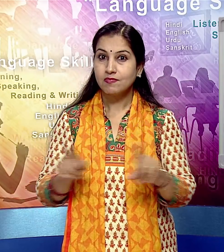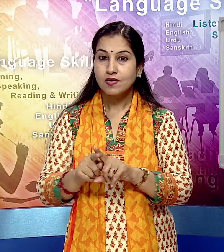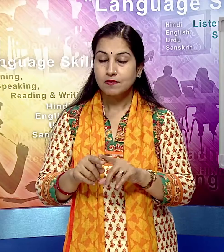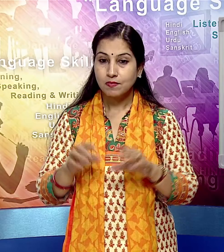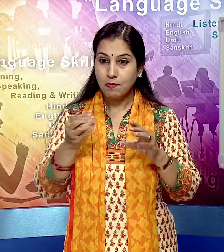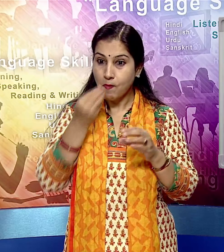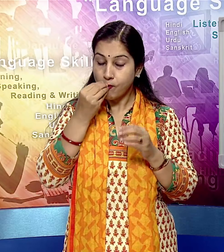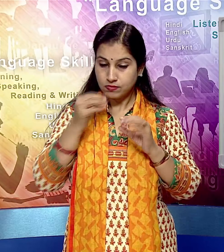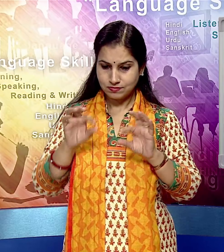crispier,